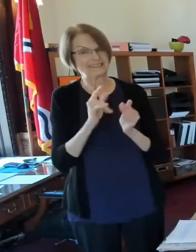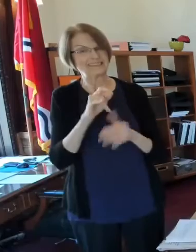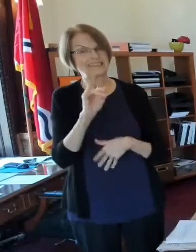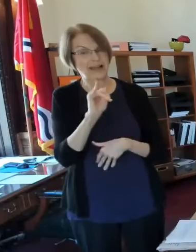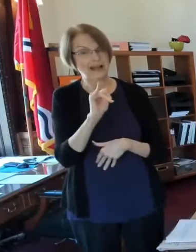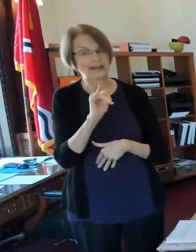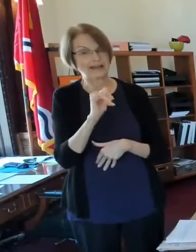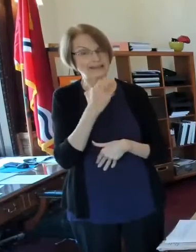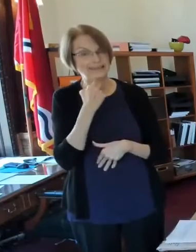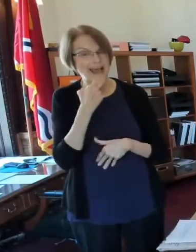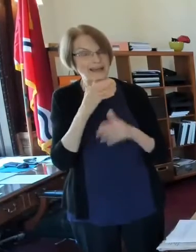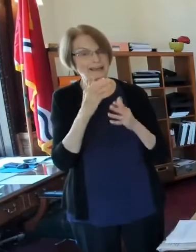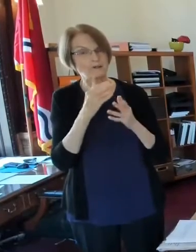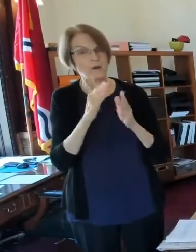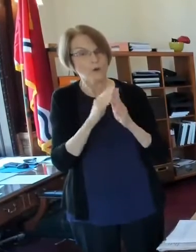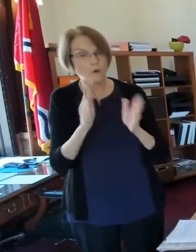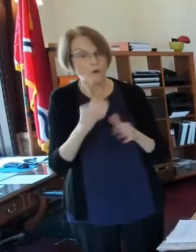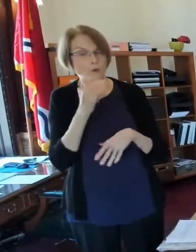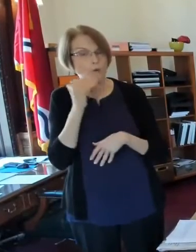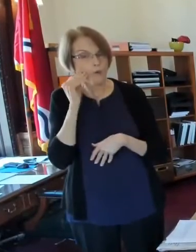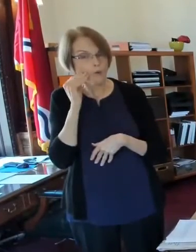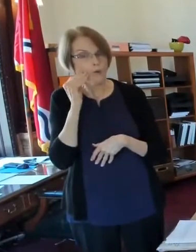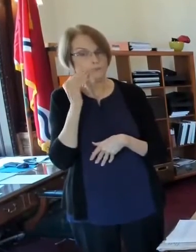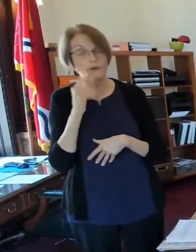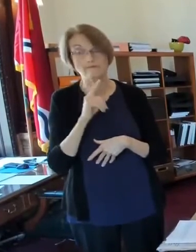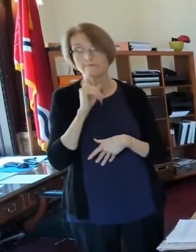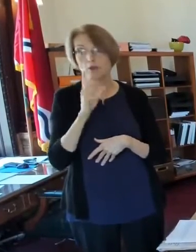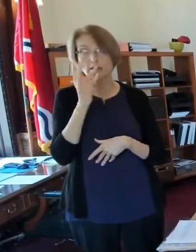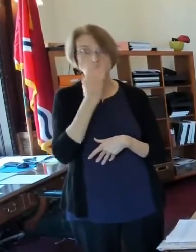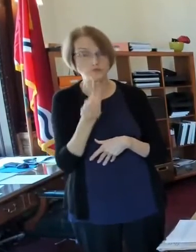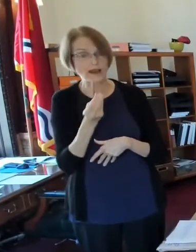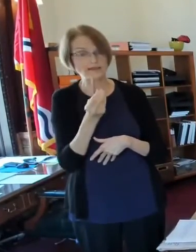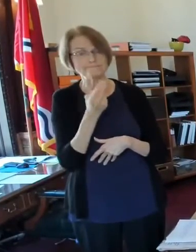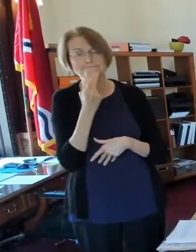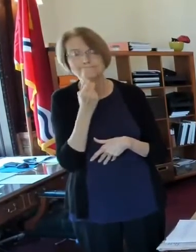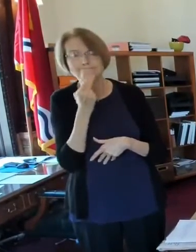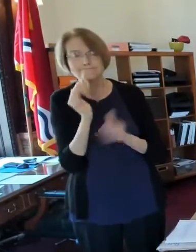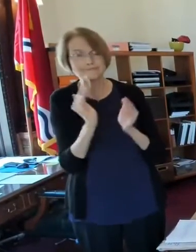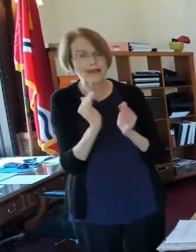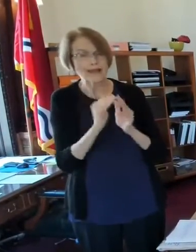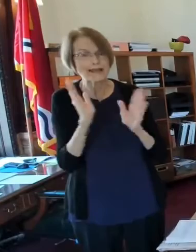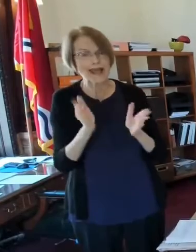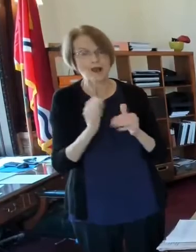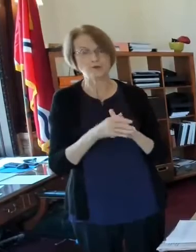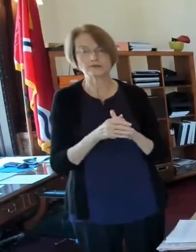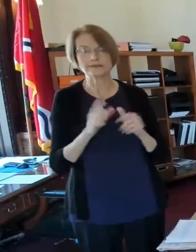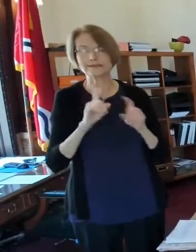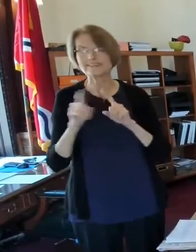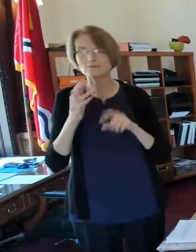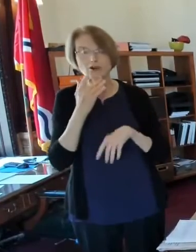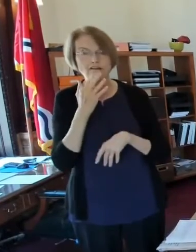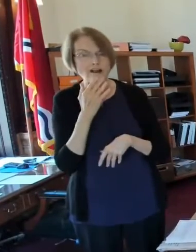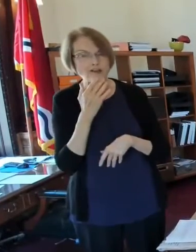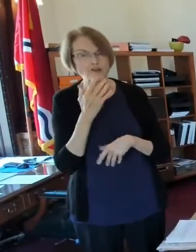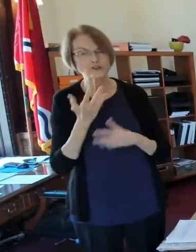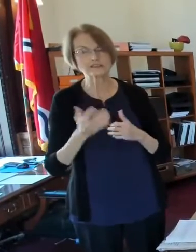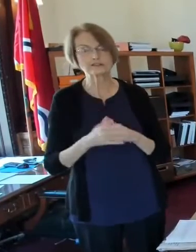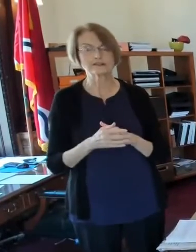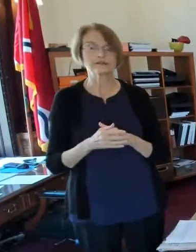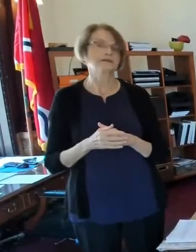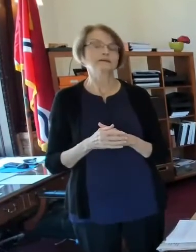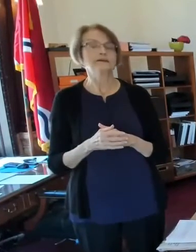very attractive, very tiny houses, and they're in all different colors.